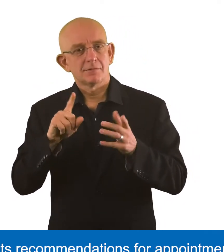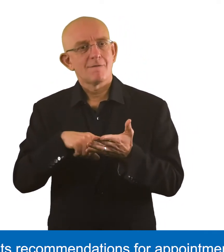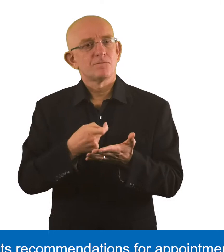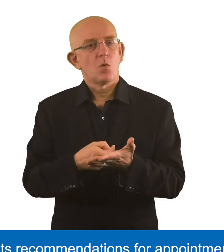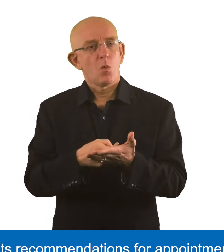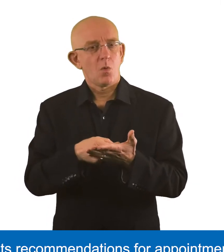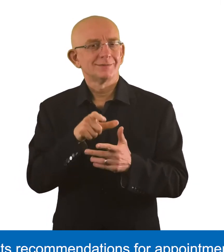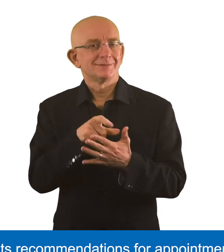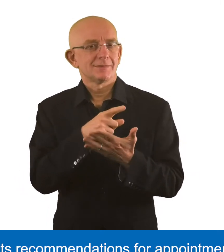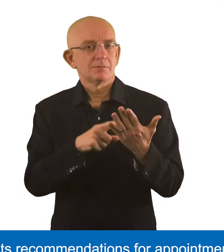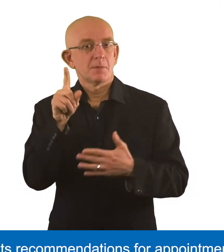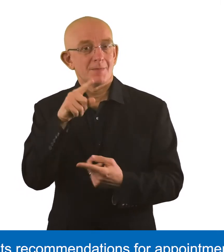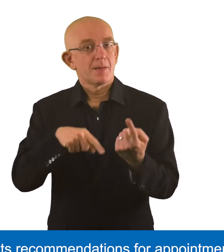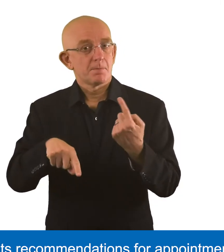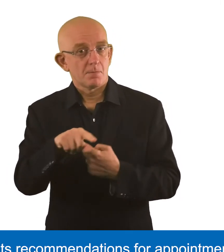the appointments.